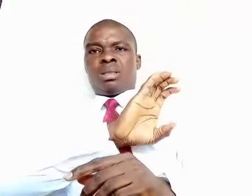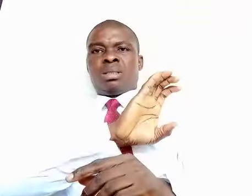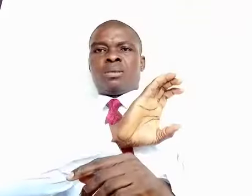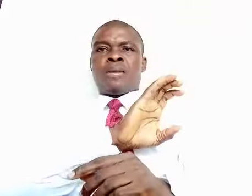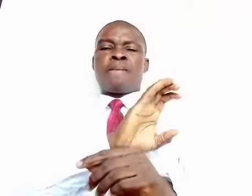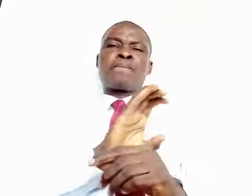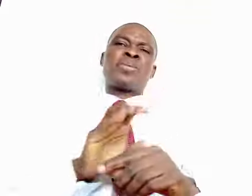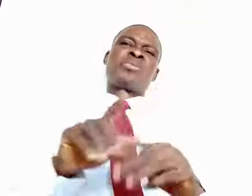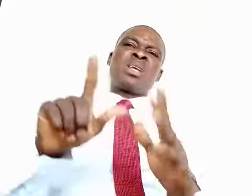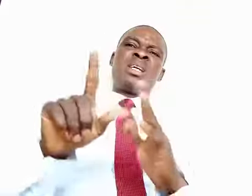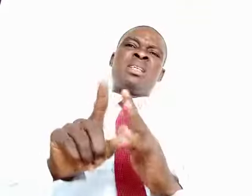List 5 examples of